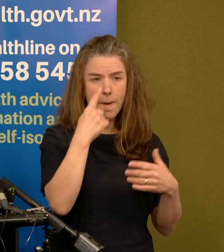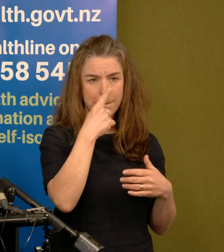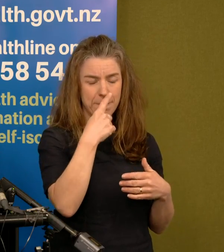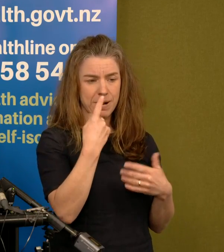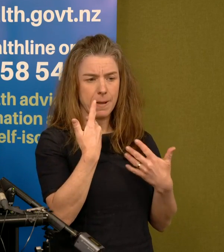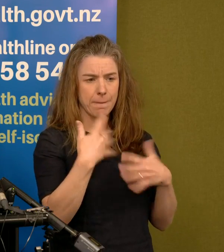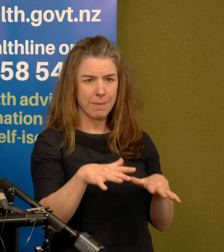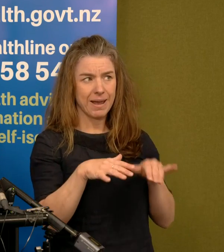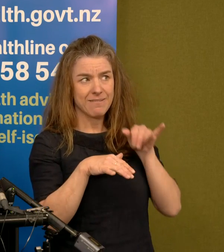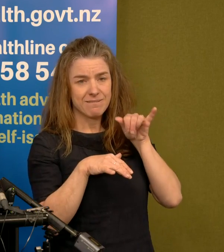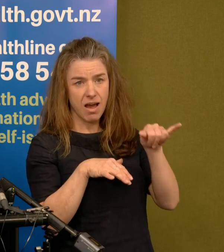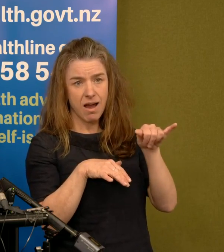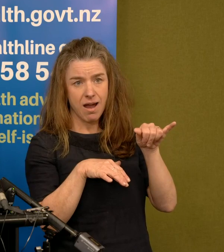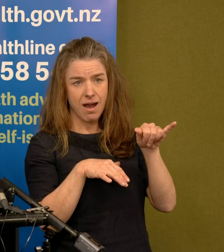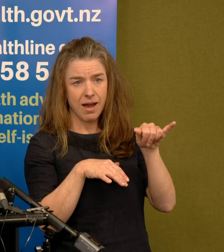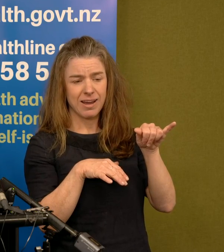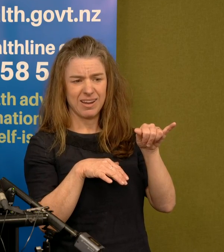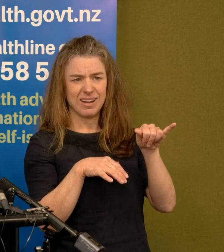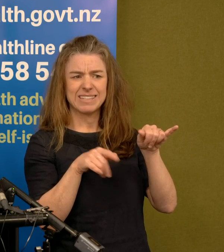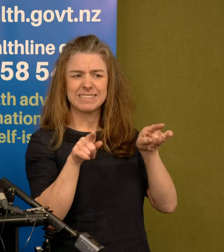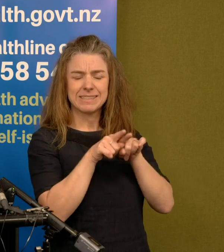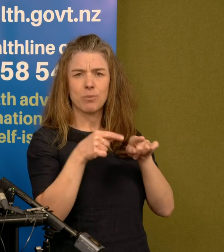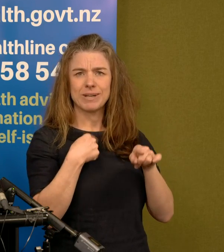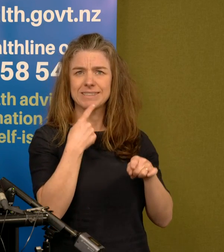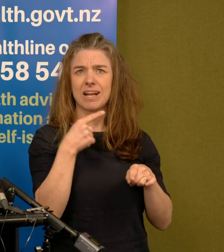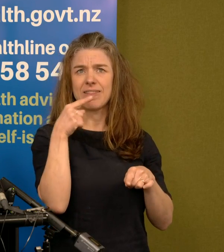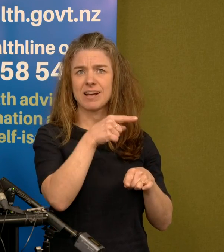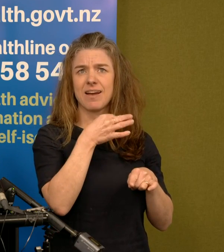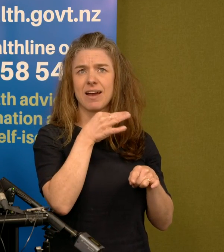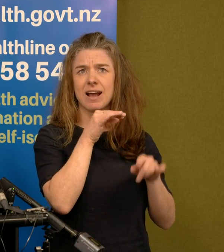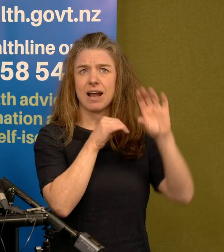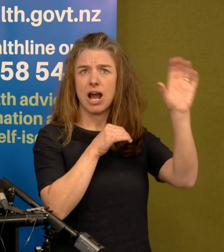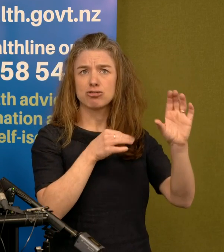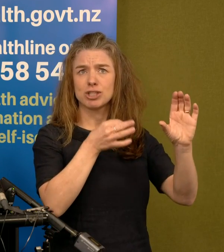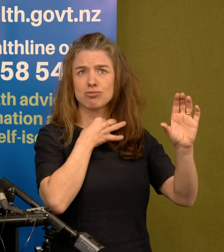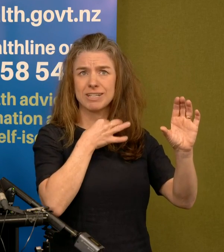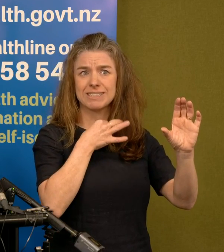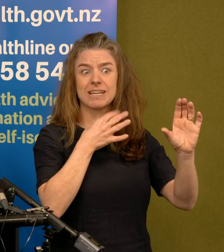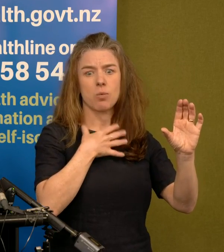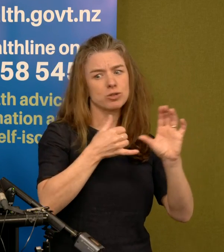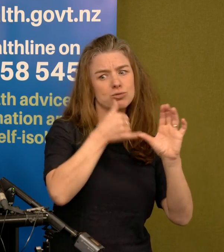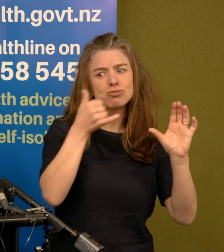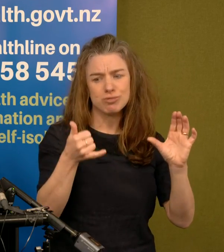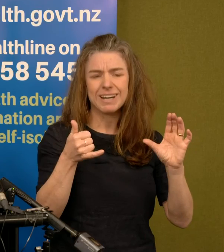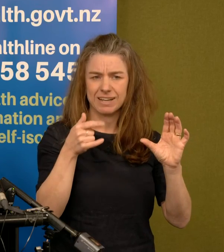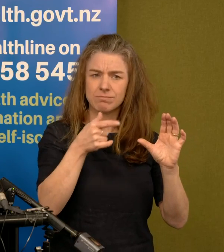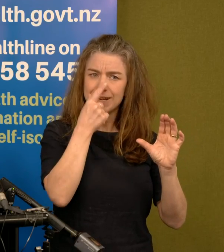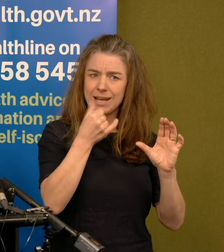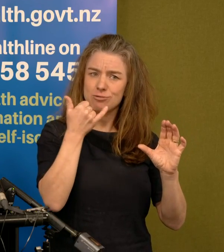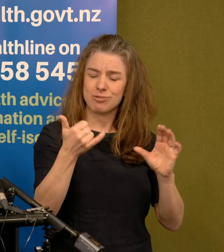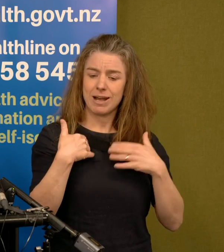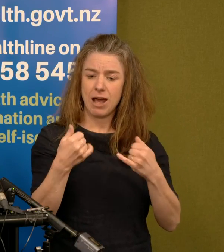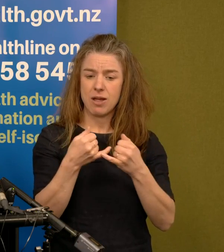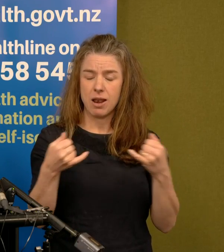have been on flights that we have talked about and who are seeking information. Anyone wanting